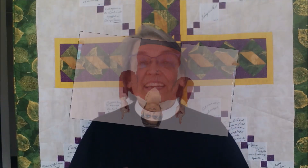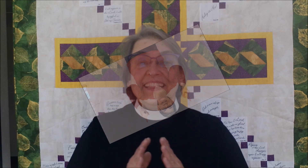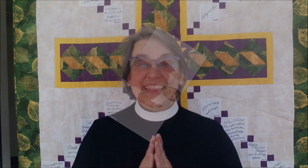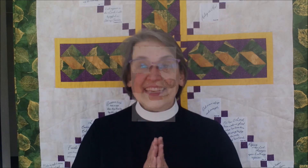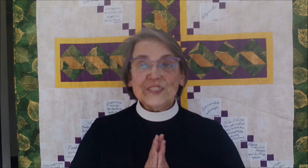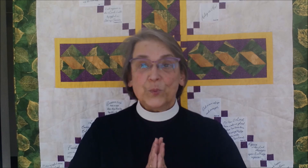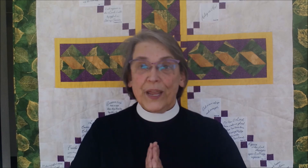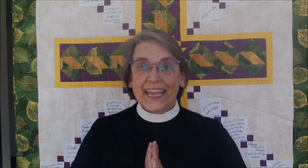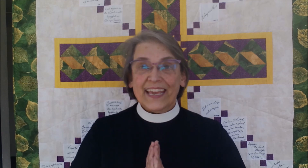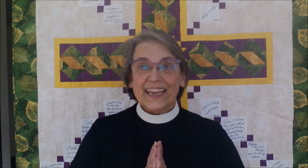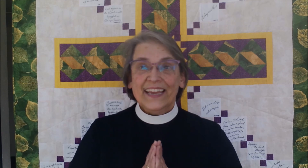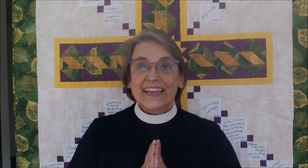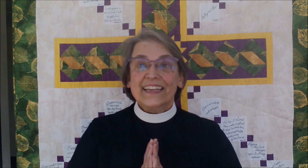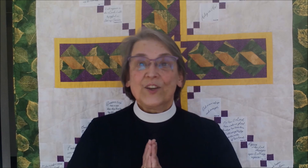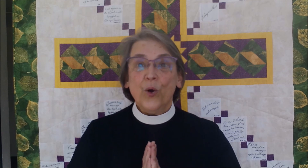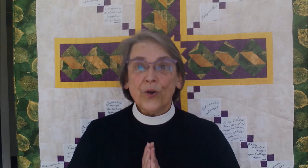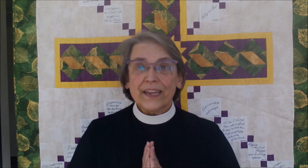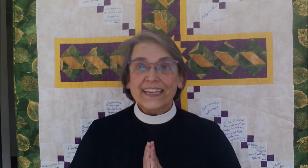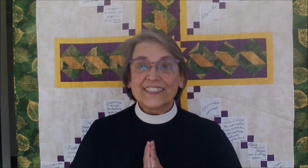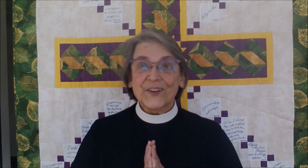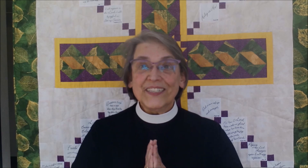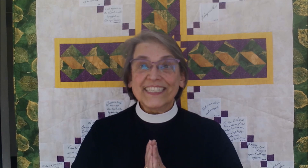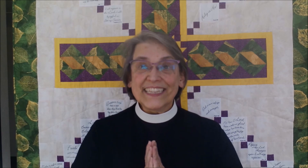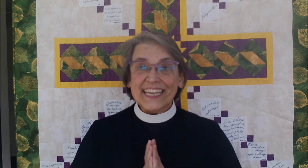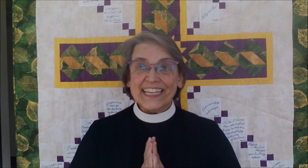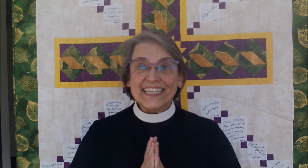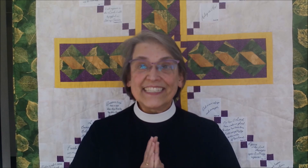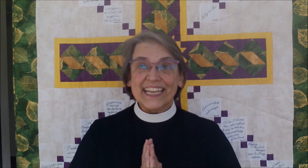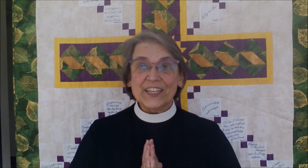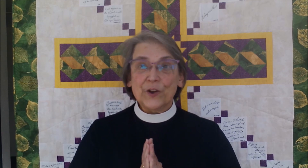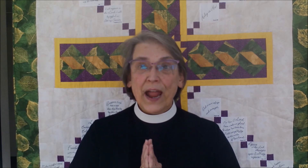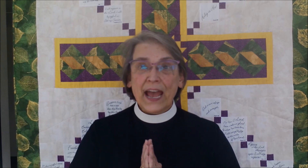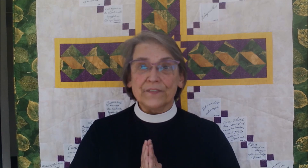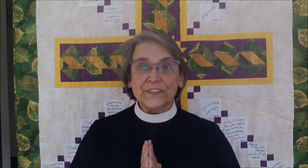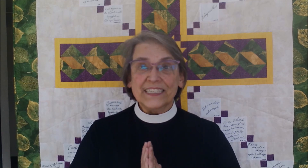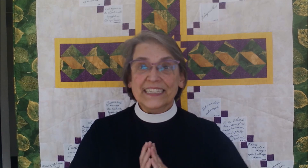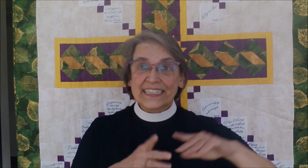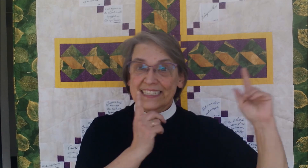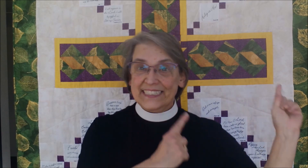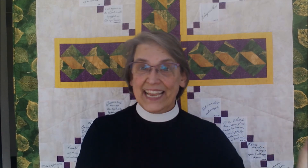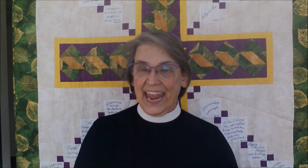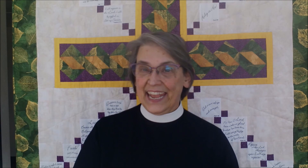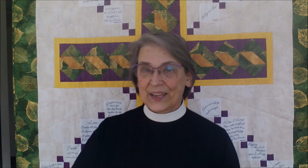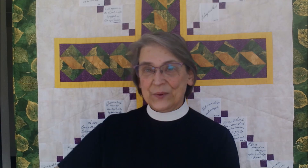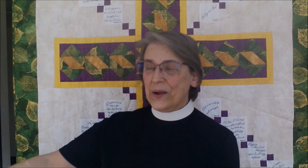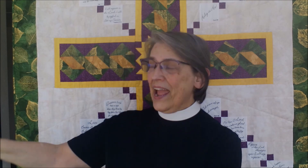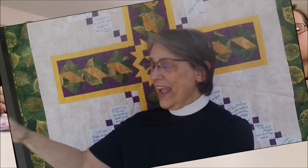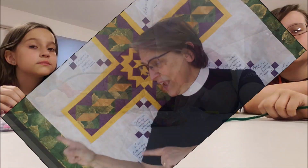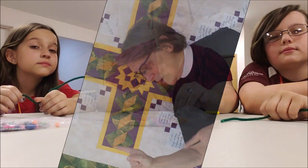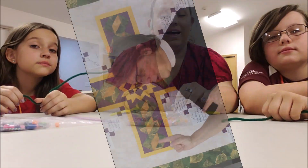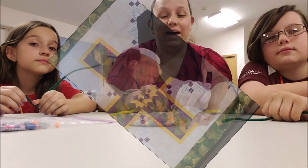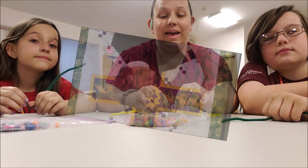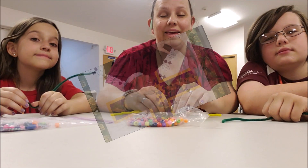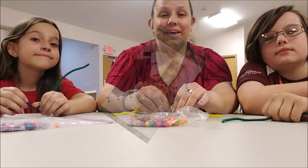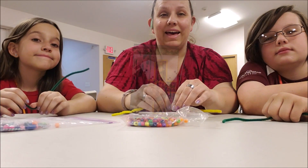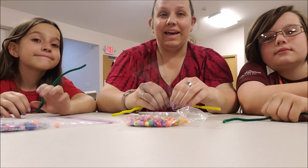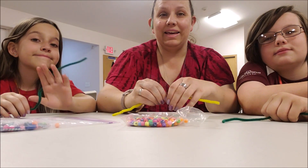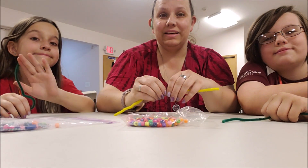This week, Kori is going to lead us in a craft. Take it away, Kori. Hi guys,